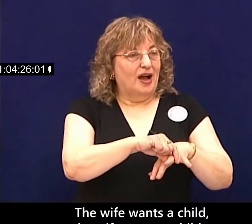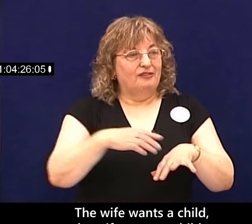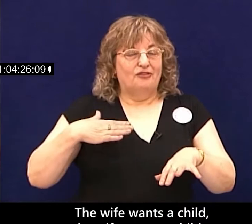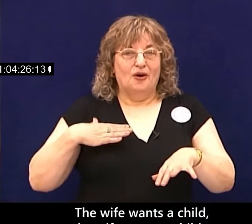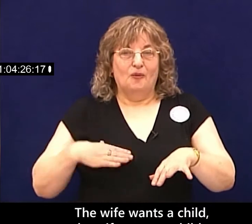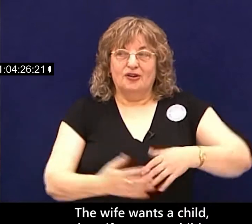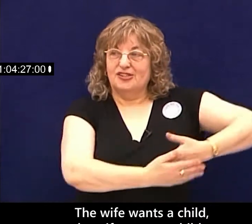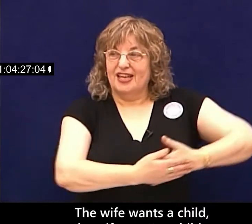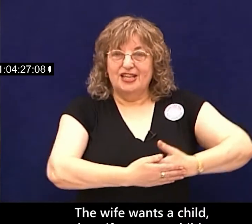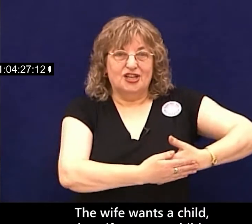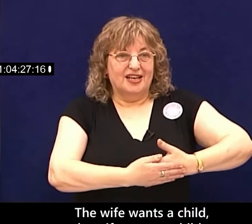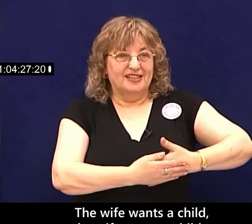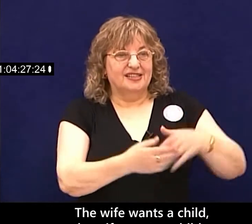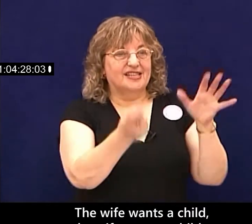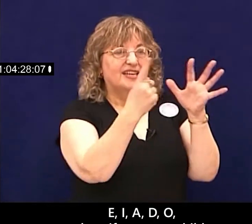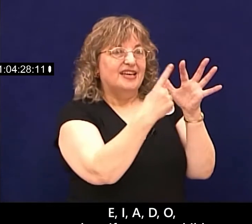wife wants a child.